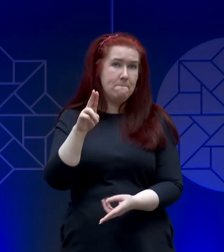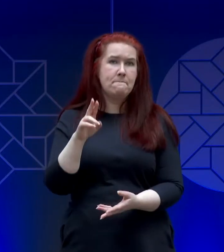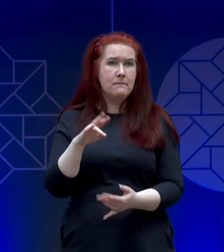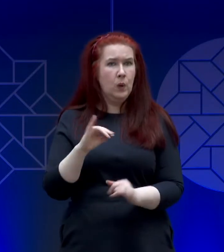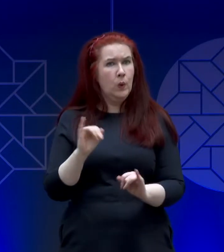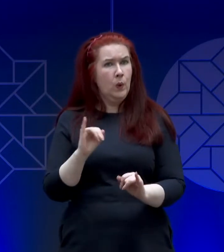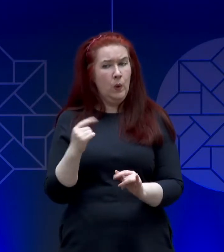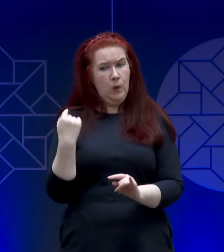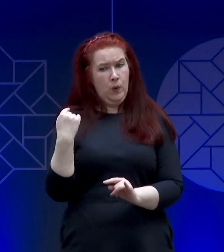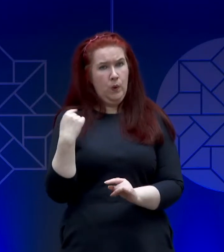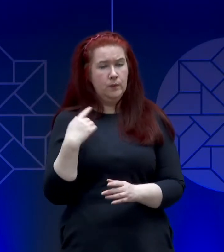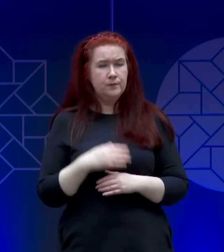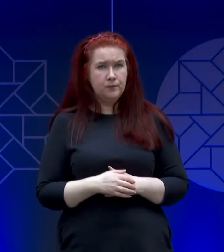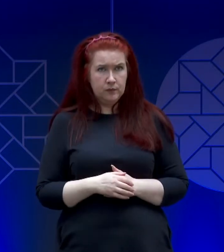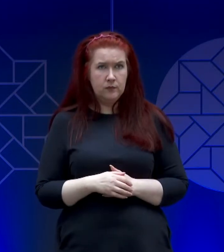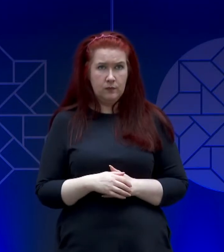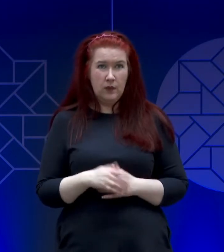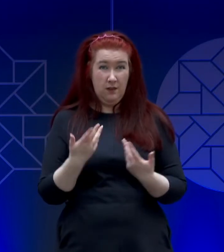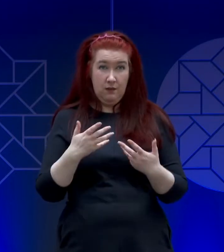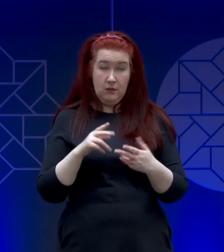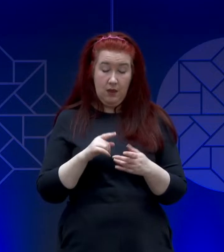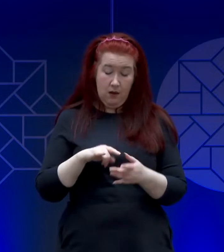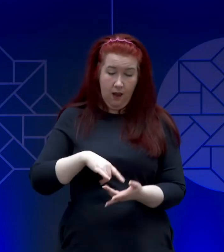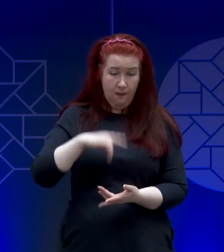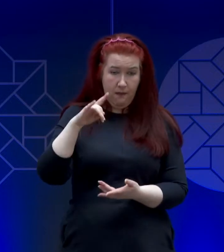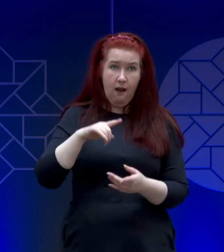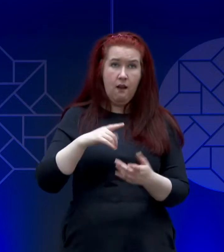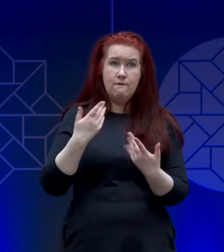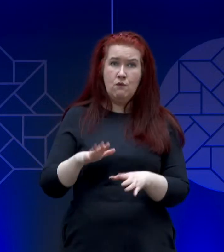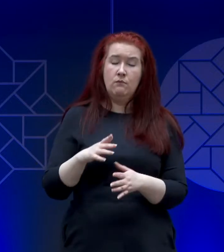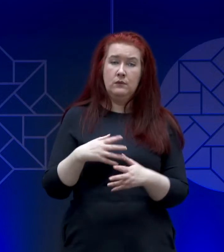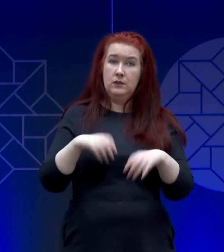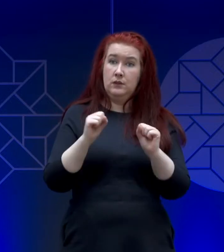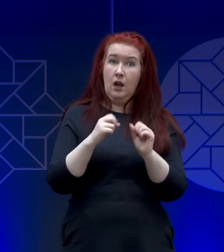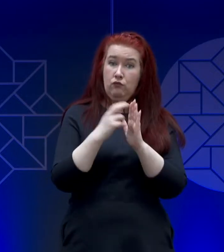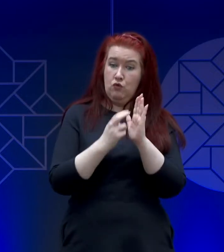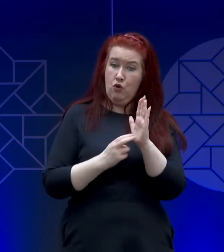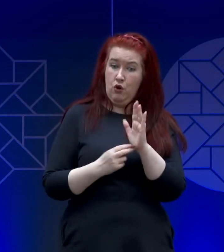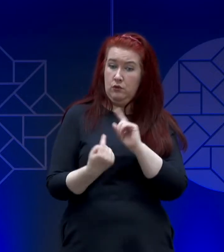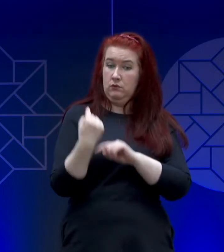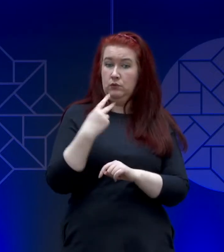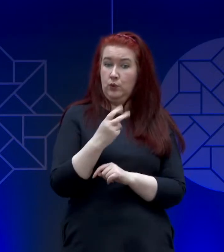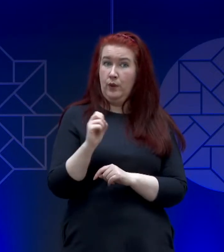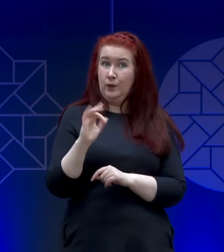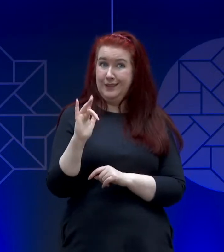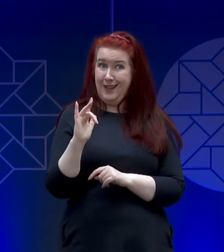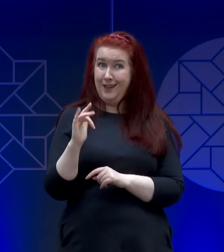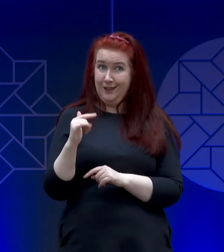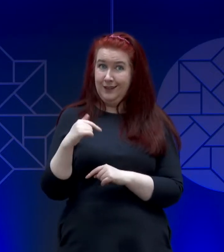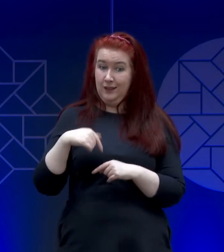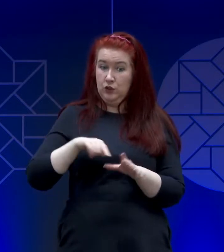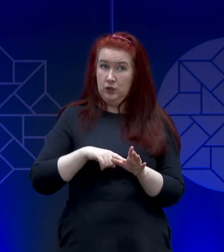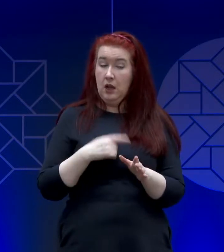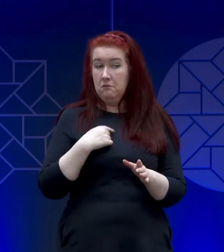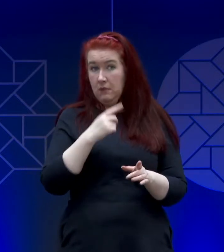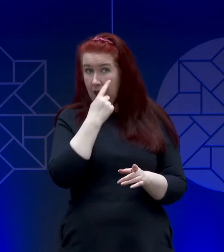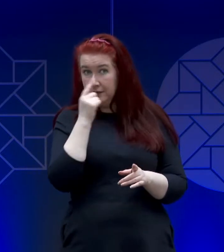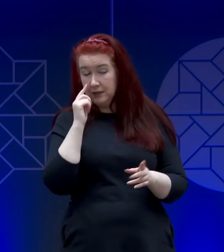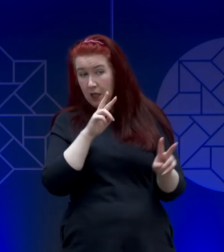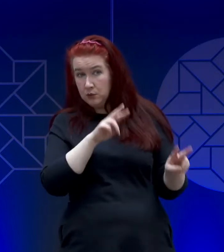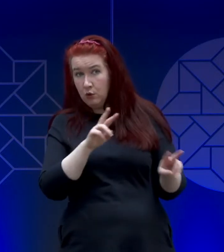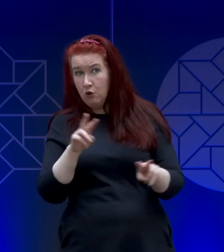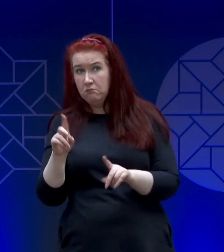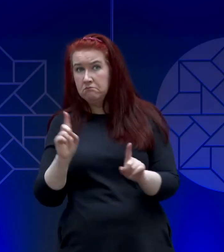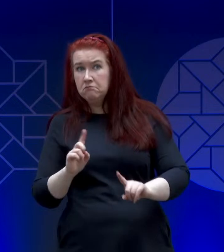performance since records began in 2010. Generally, I would say that the evidence I saw was that